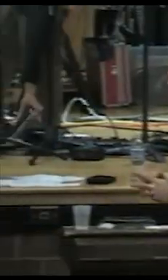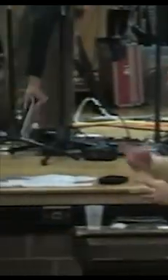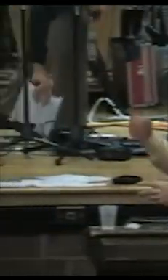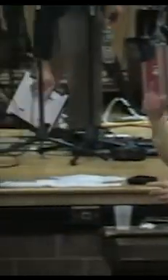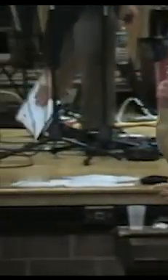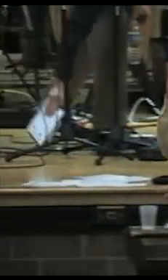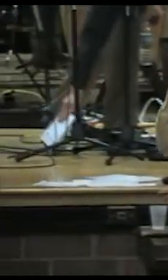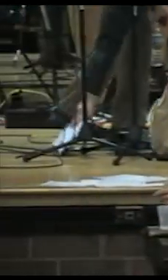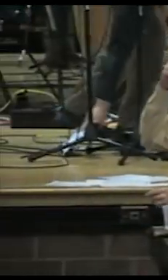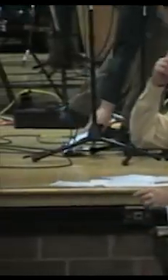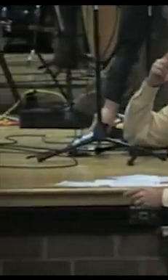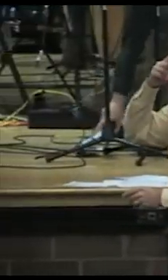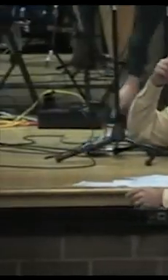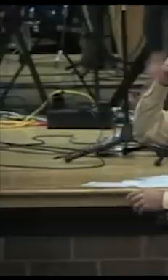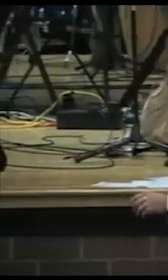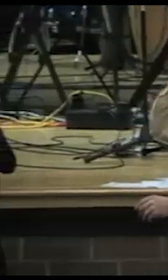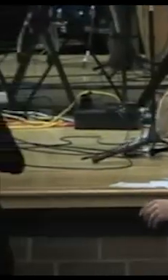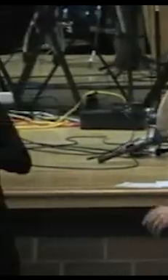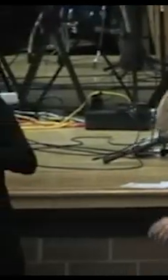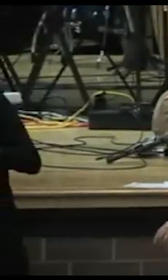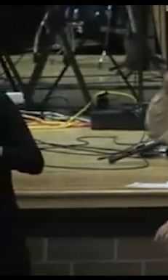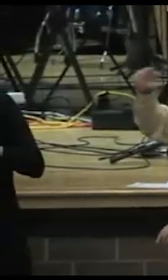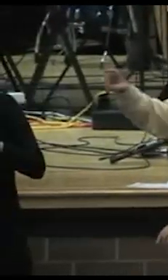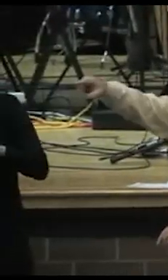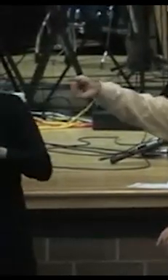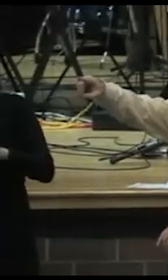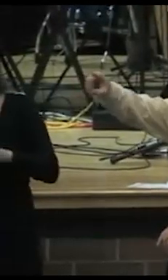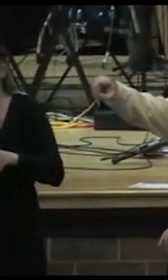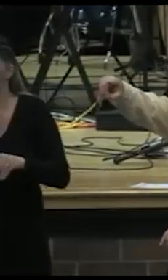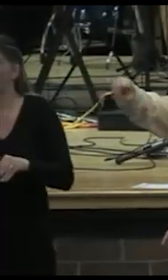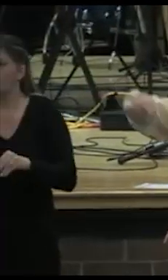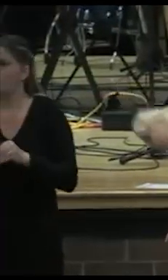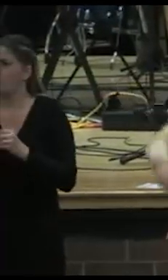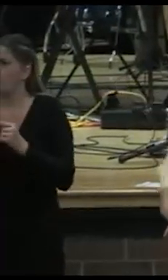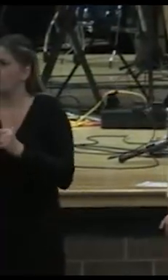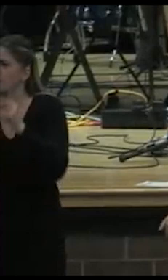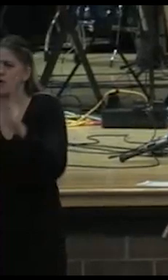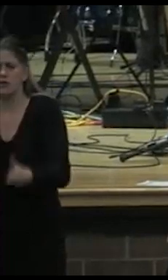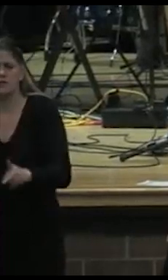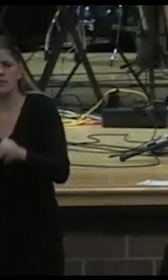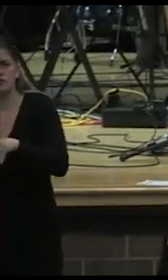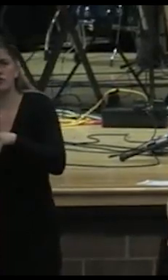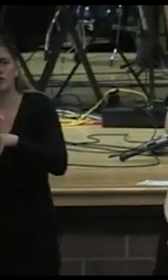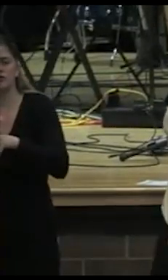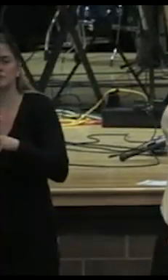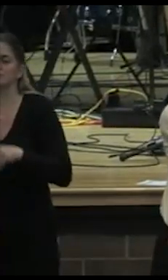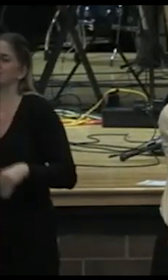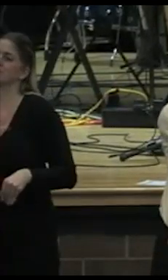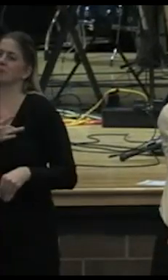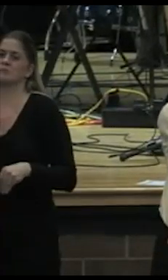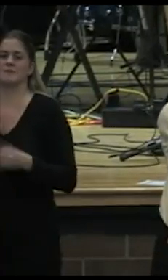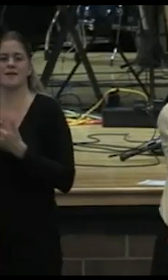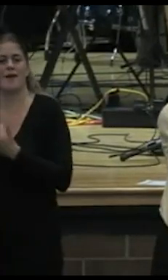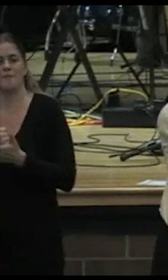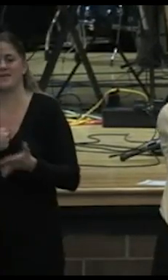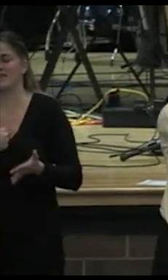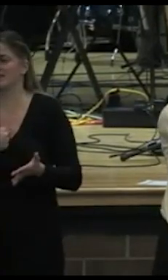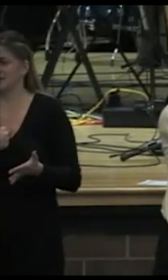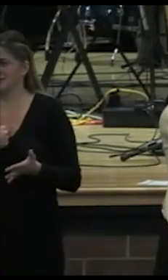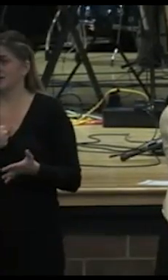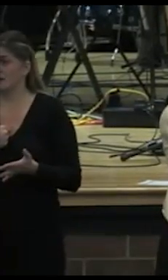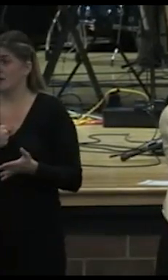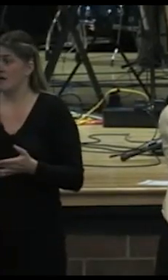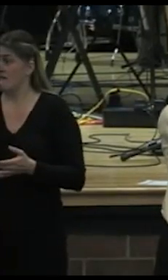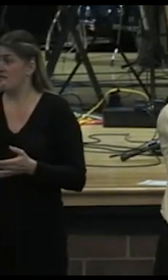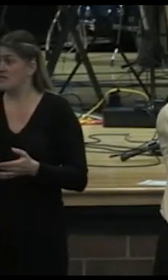they need to have something pop in their mind, how one of you guys reached out and touched somebody. I think,